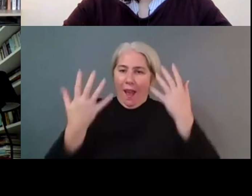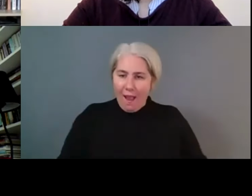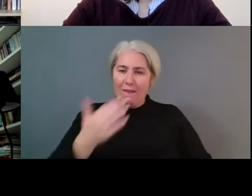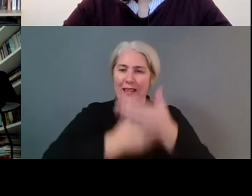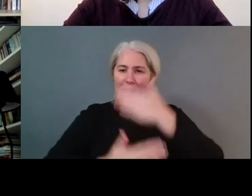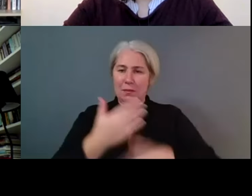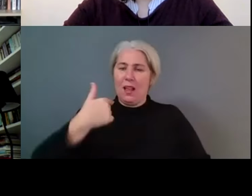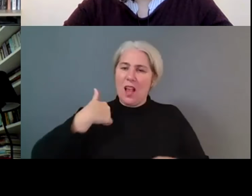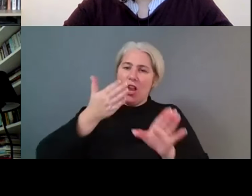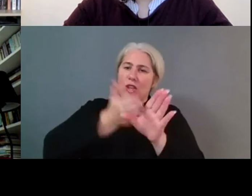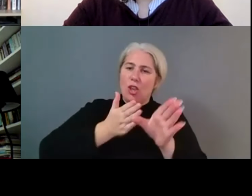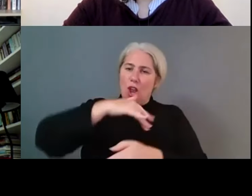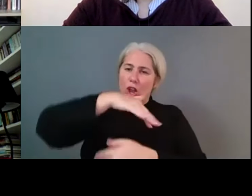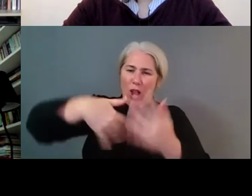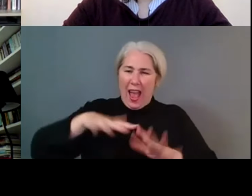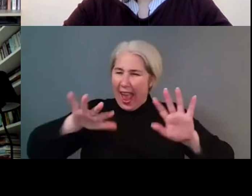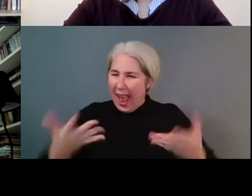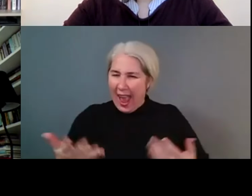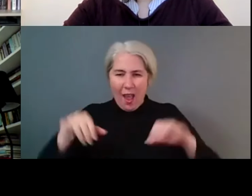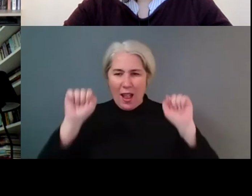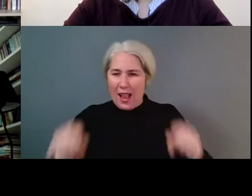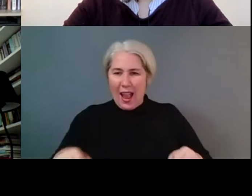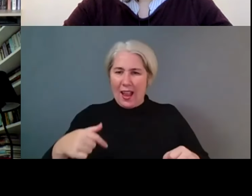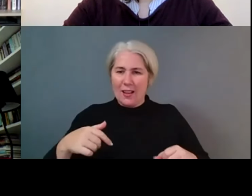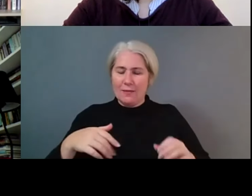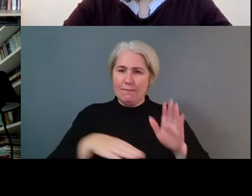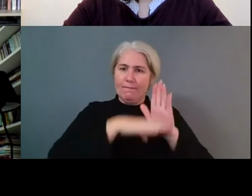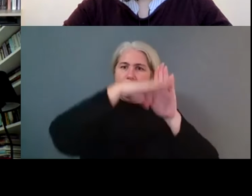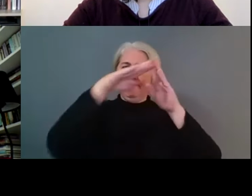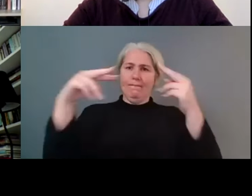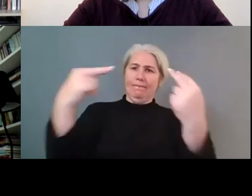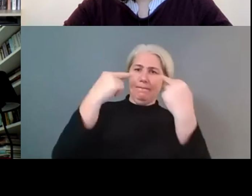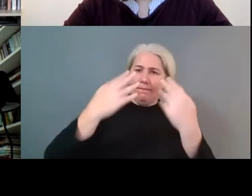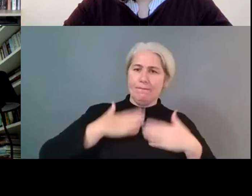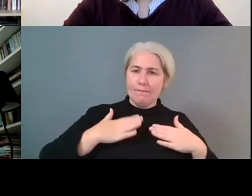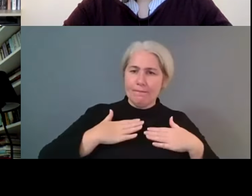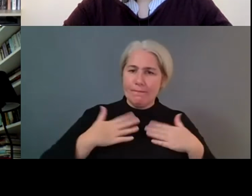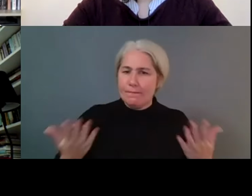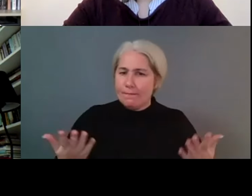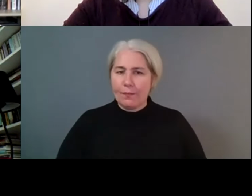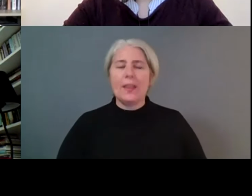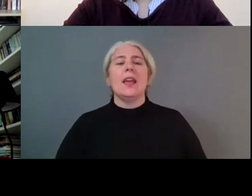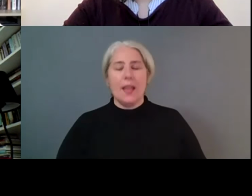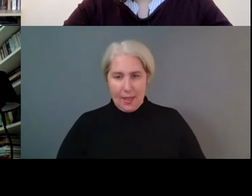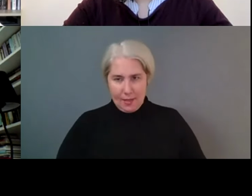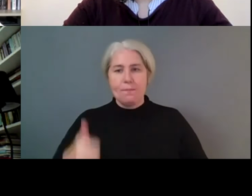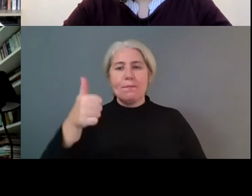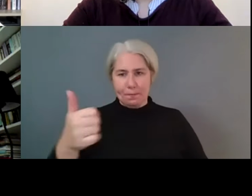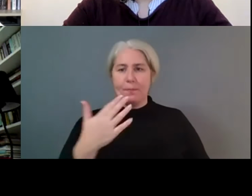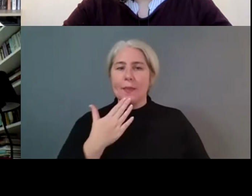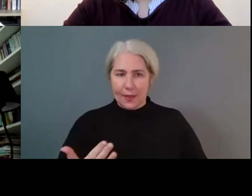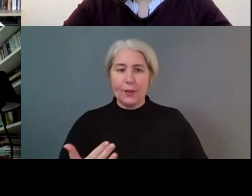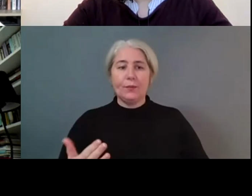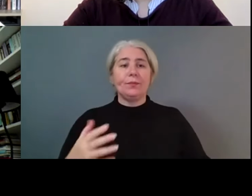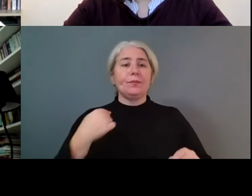Thank you. Okay, so I think the question for our panelists first is that